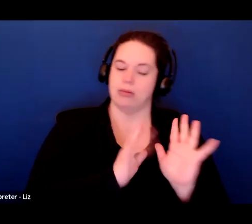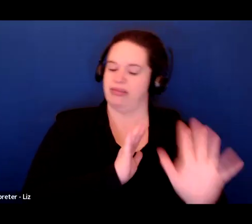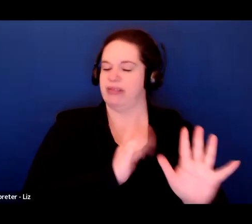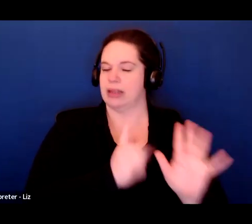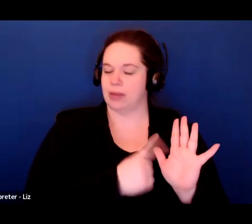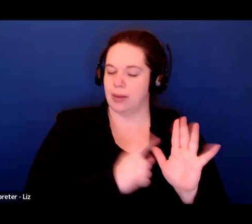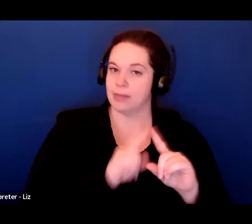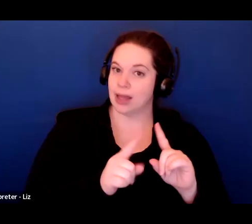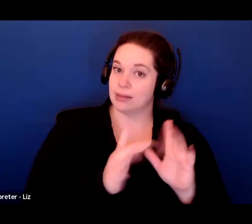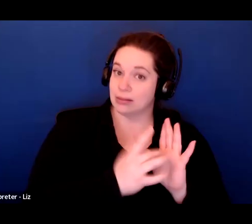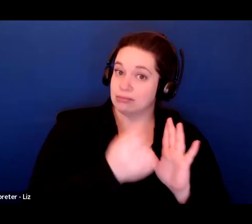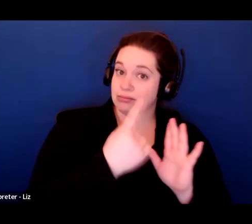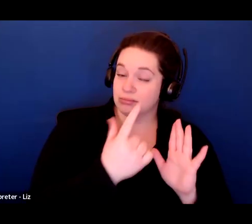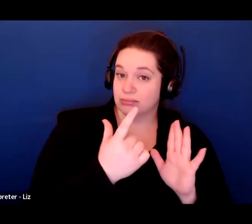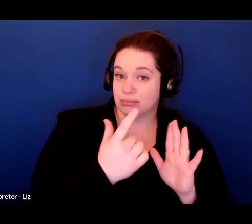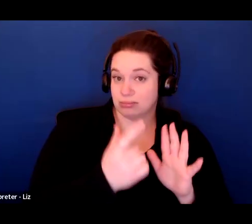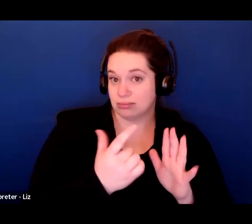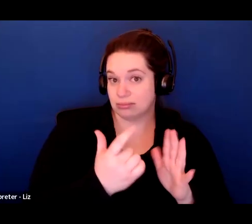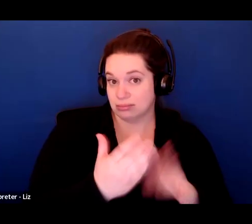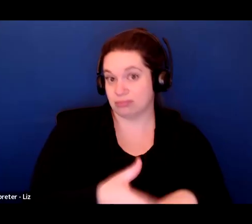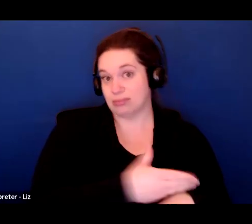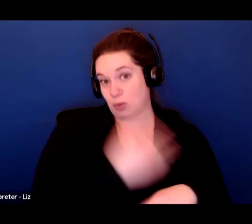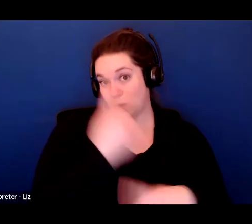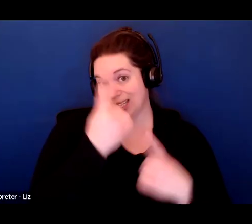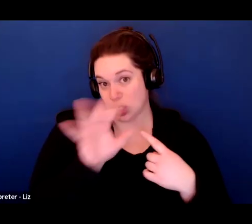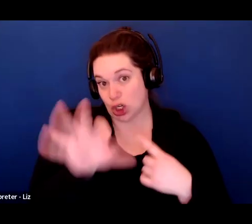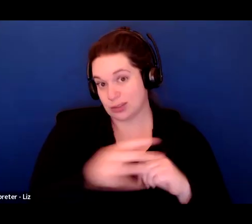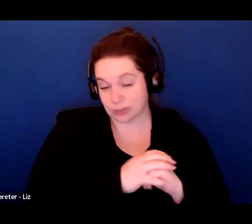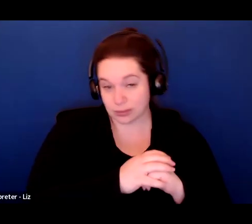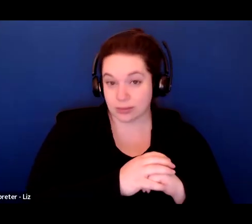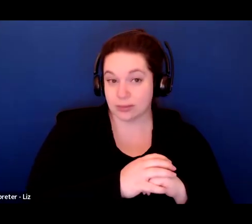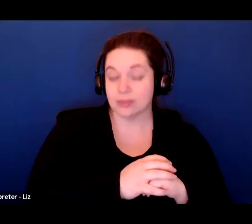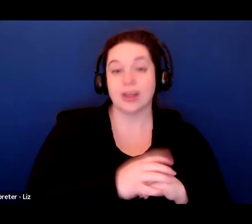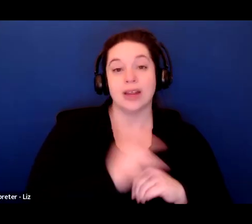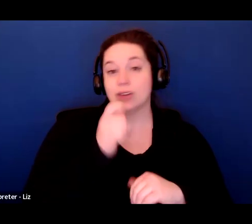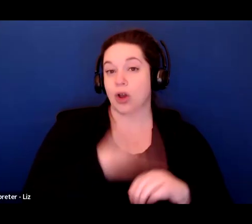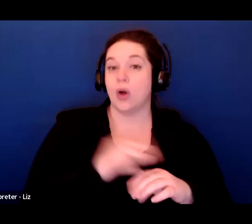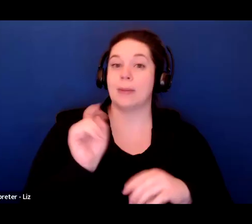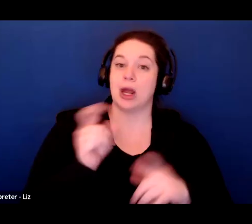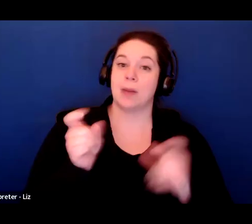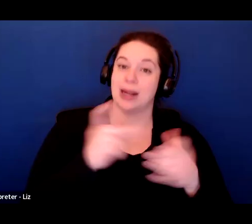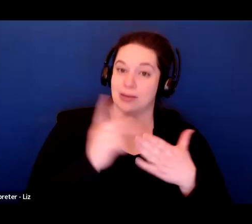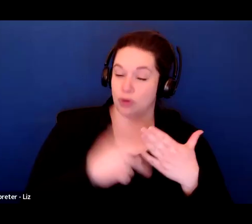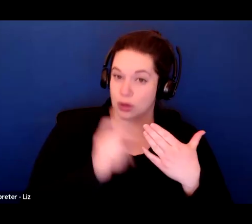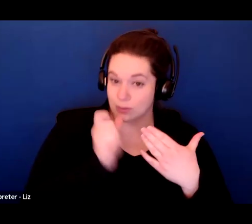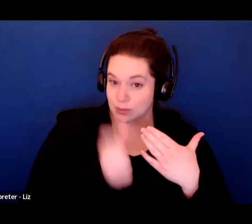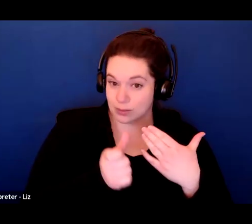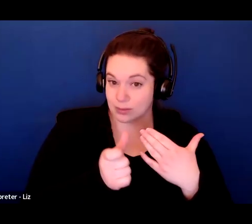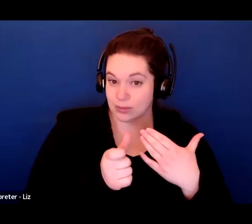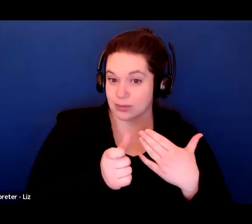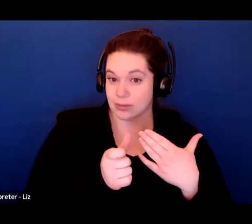makes a difference, you might want to consider that. If you're not on a bladder management program, where you're